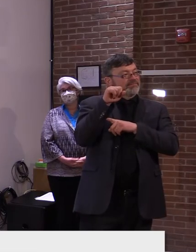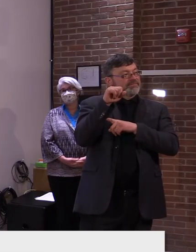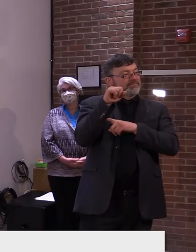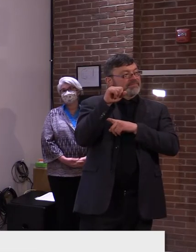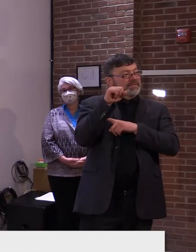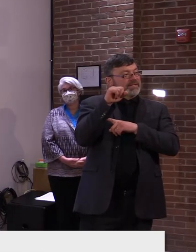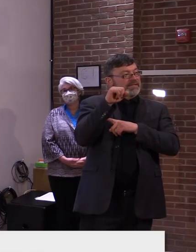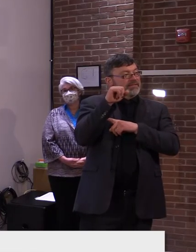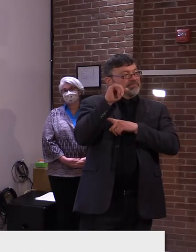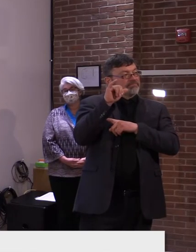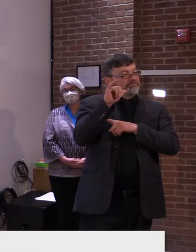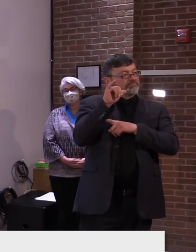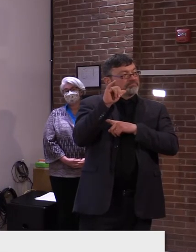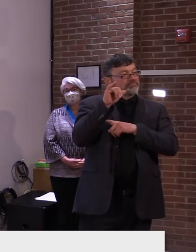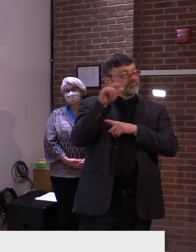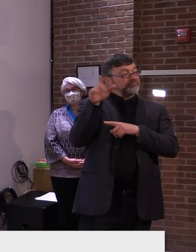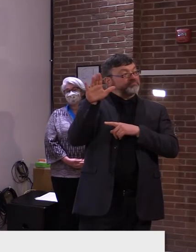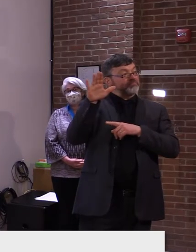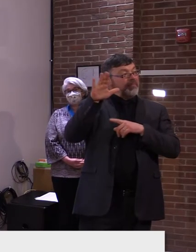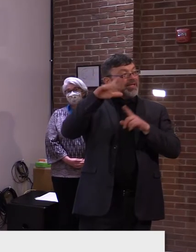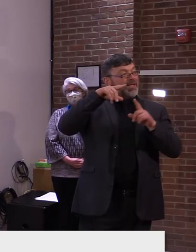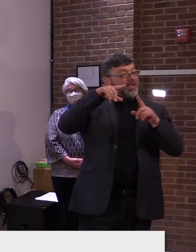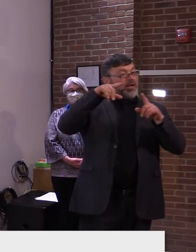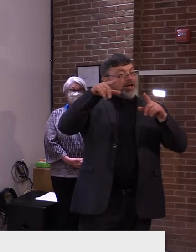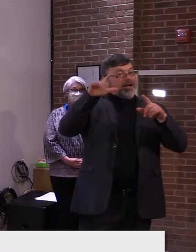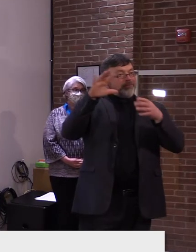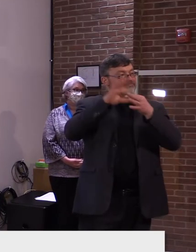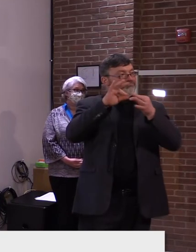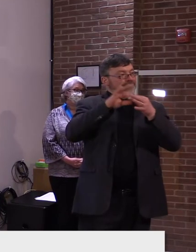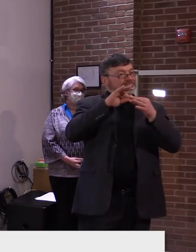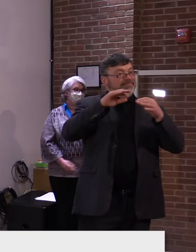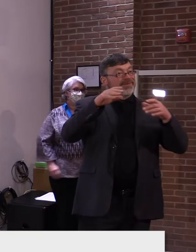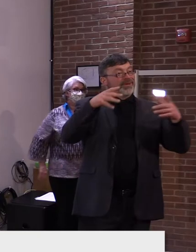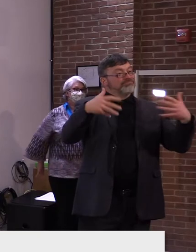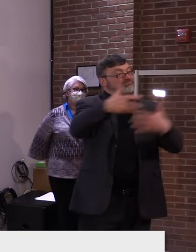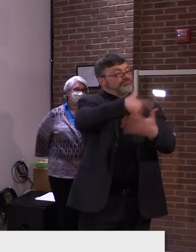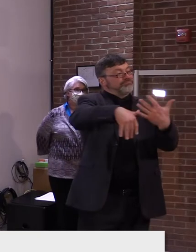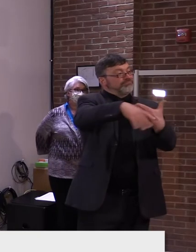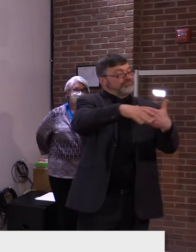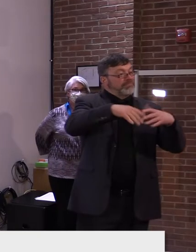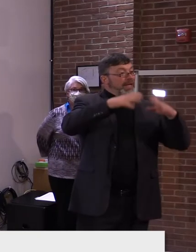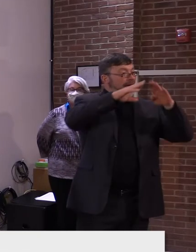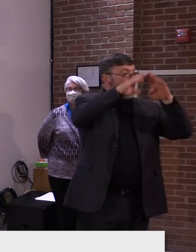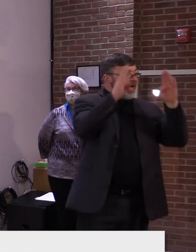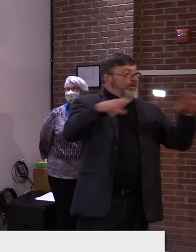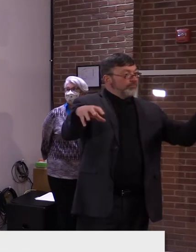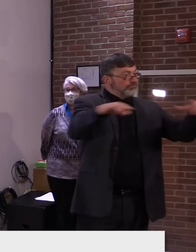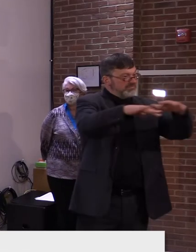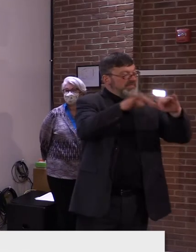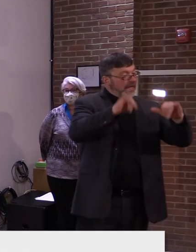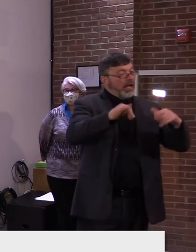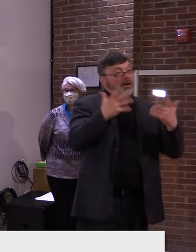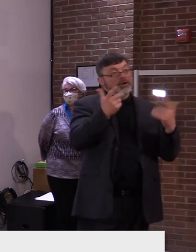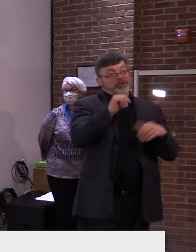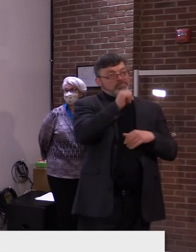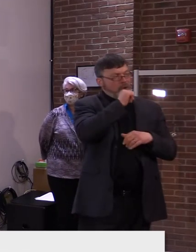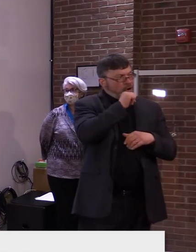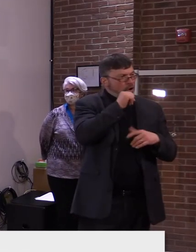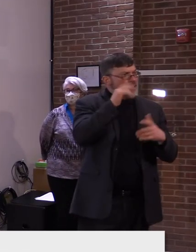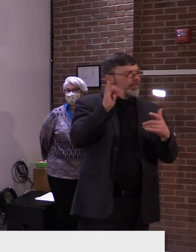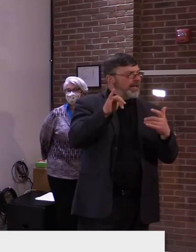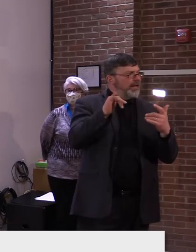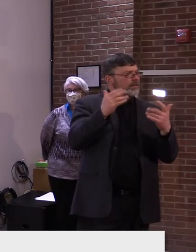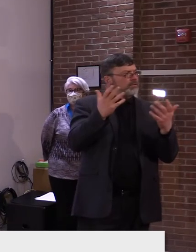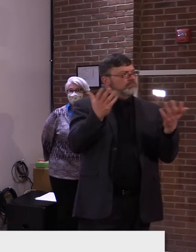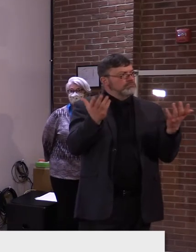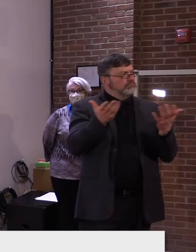household gatherings and then the upcoming reopening of bars. Given our stubbornly high case counts and the emergence of these